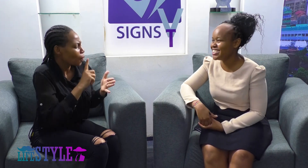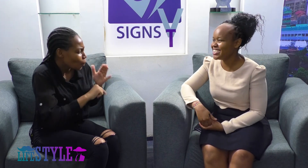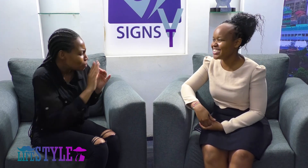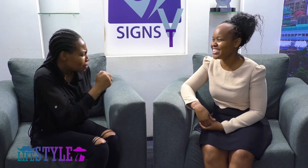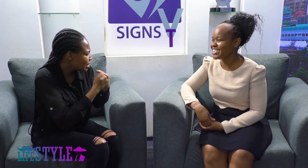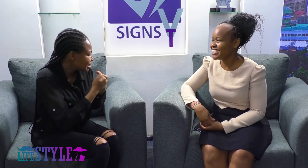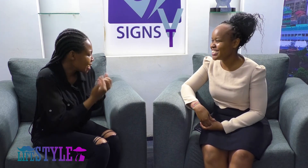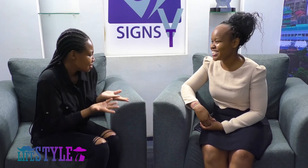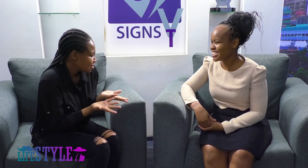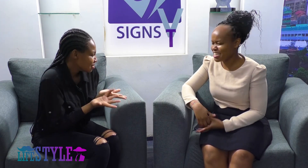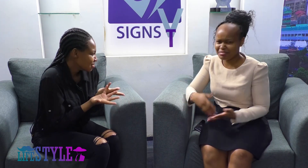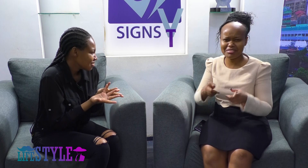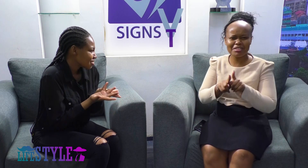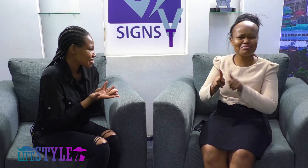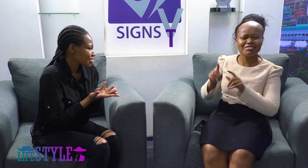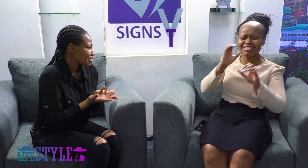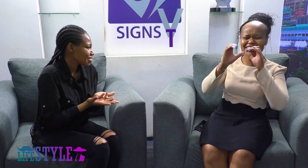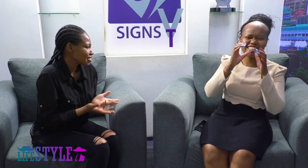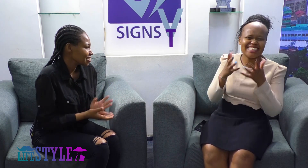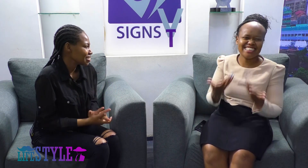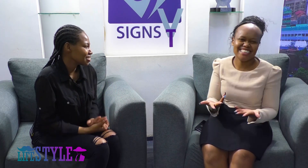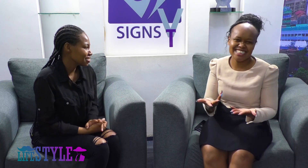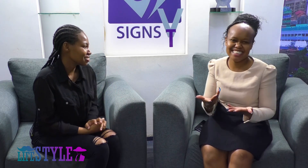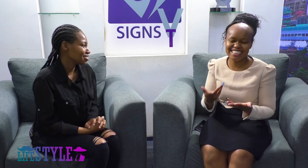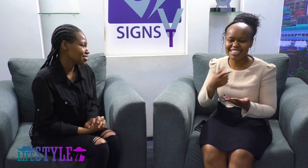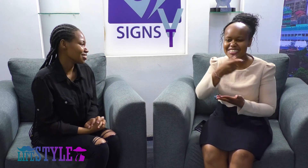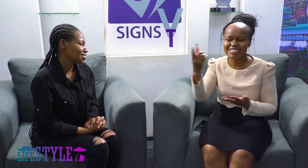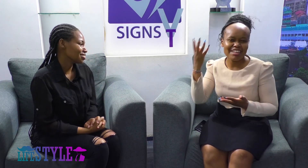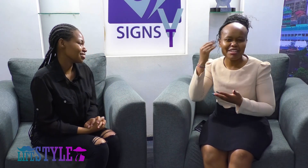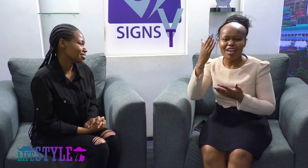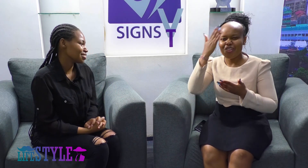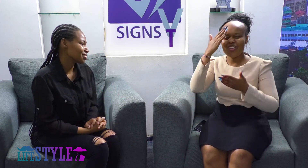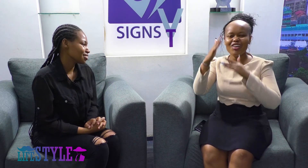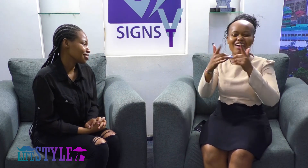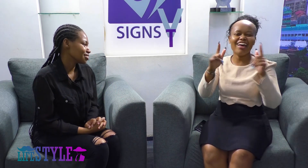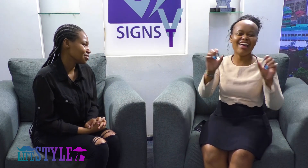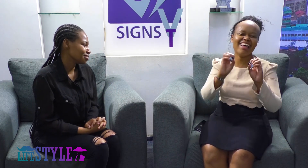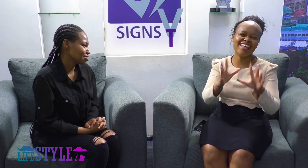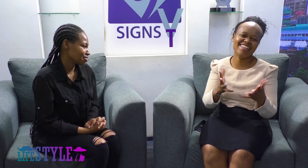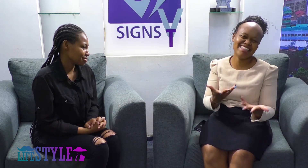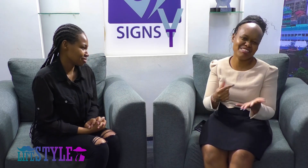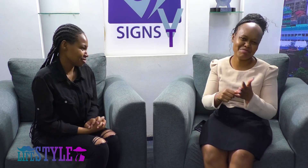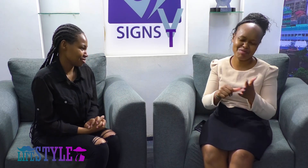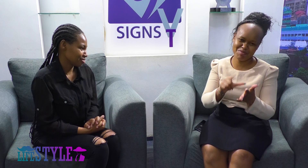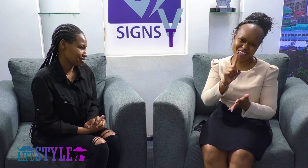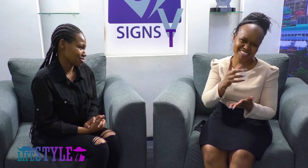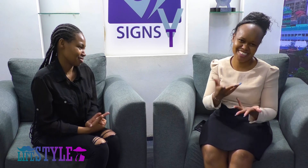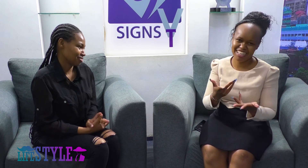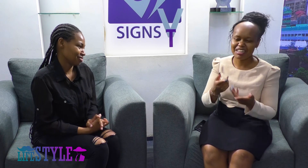Yes, but there are challenges. What are those challenges? Communication barrier. Because also the hearing